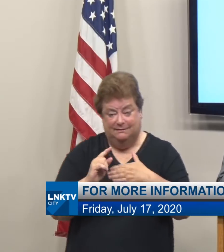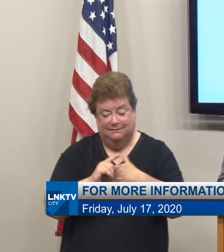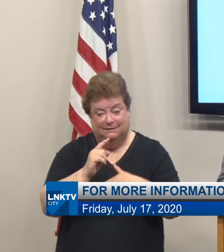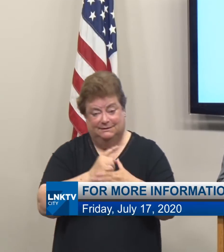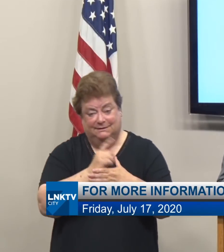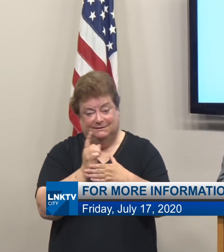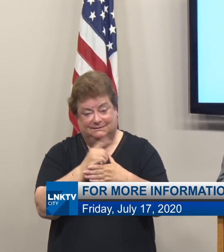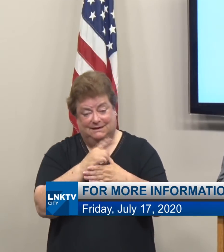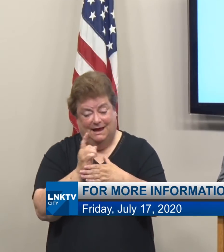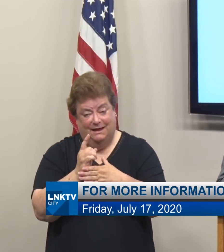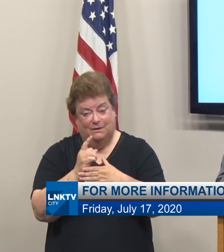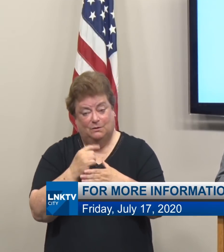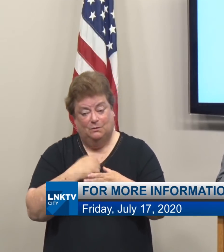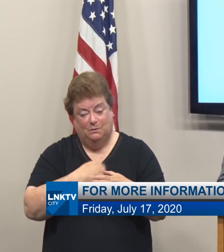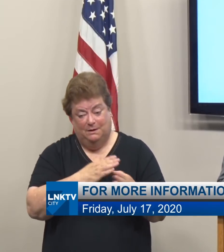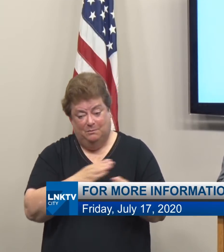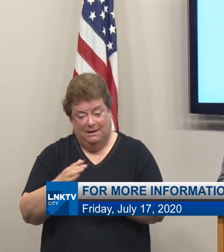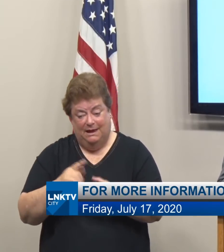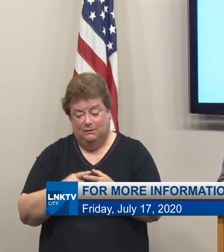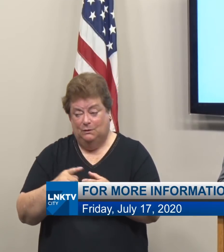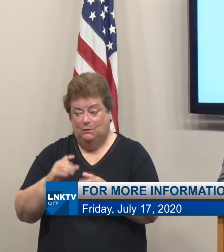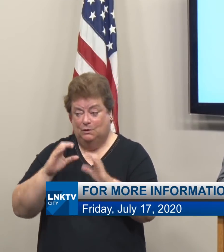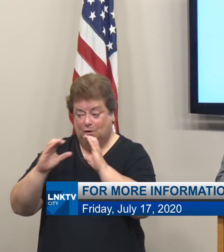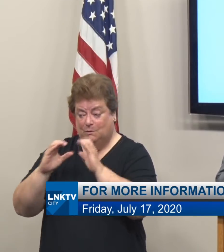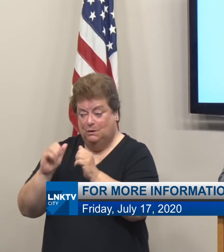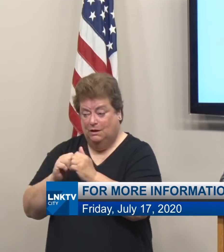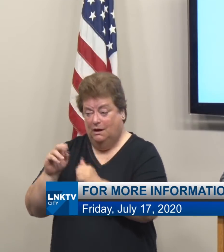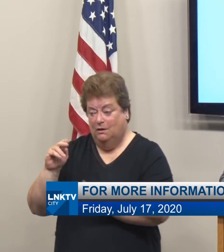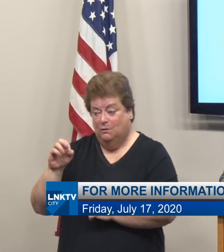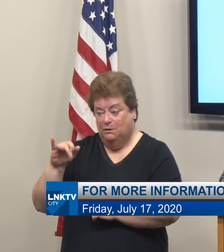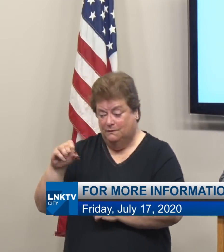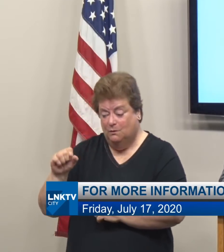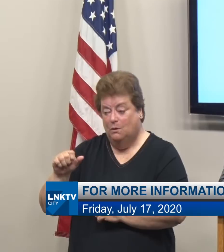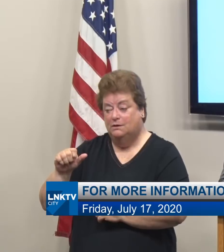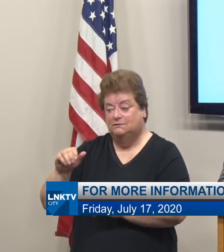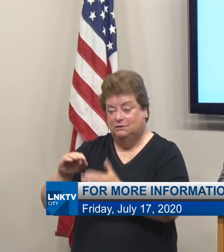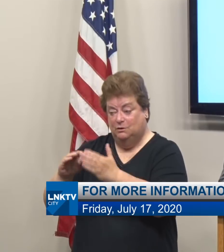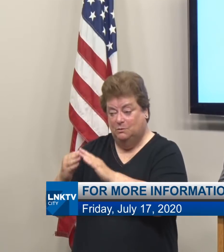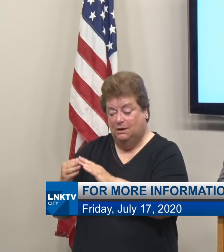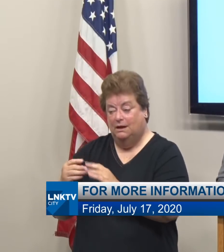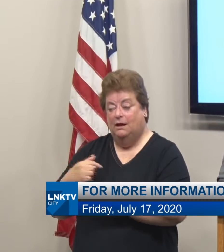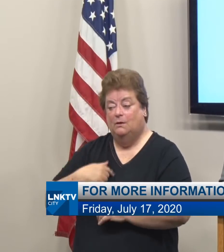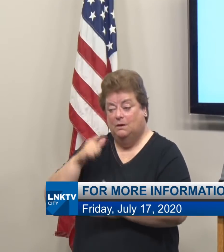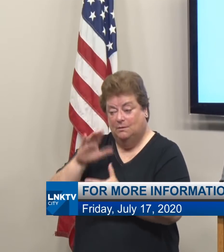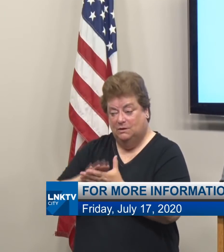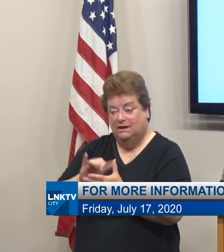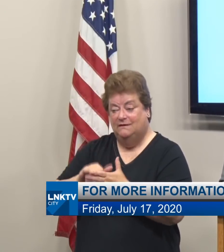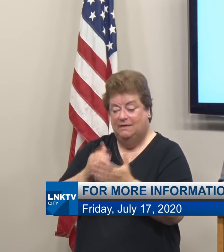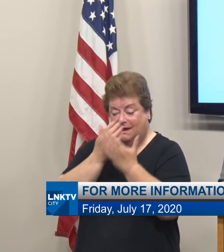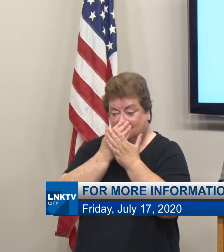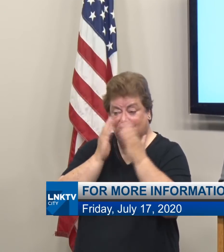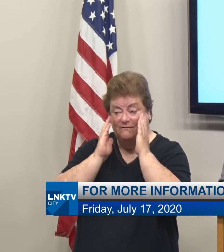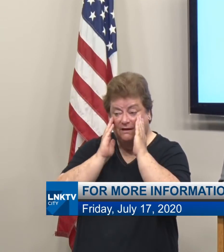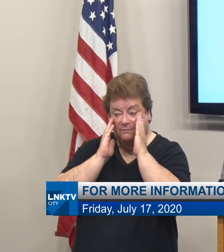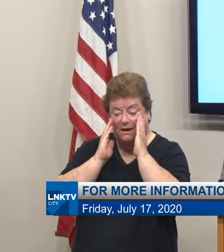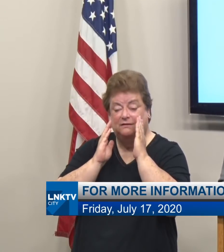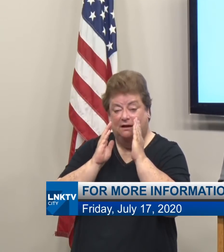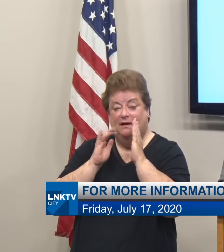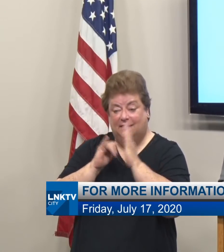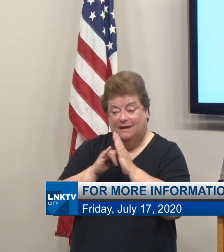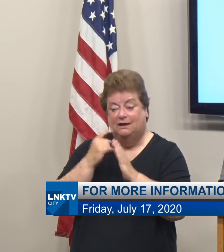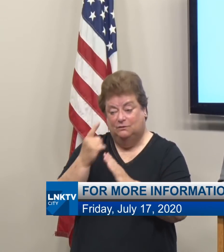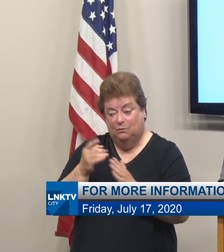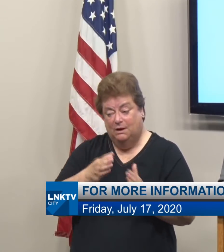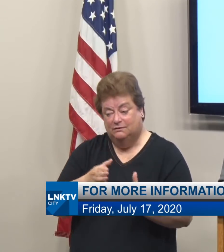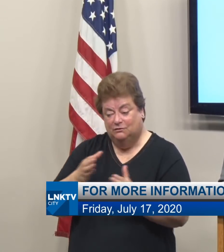what we're prepared to communicate to the Norris community, like many other districts, is that we believe face coverings are a strategy